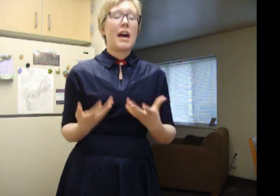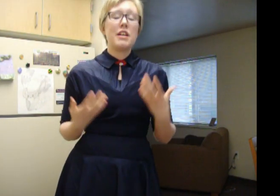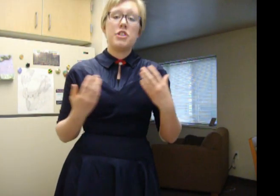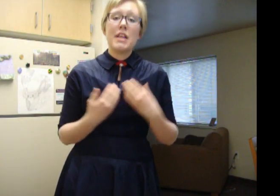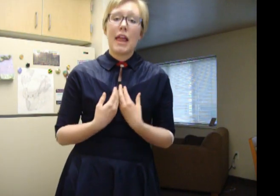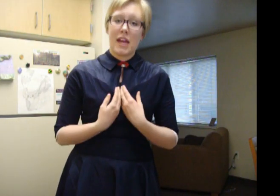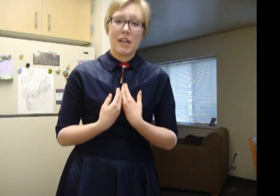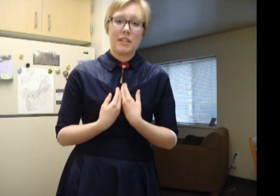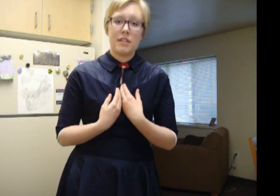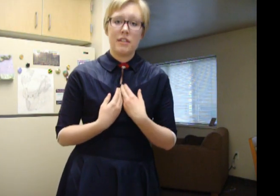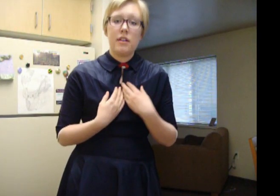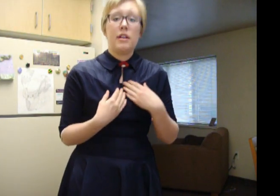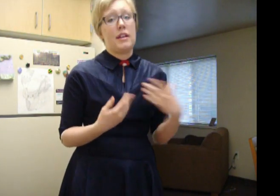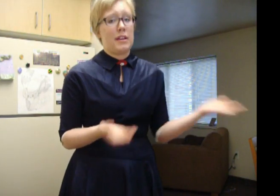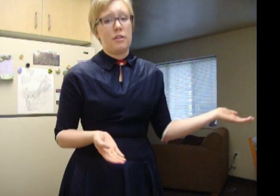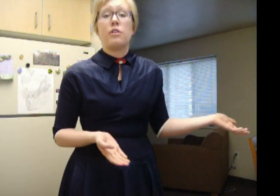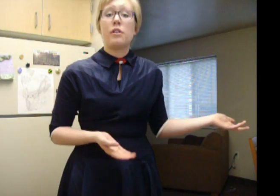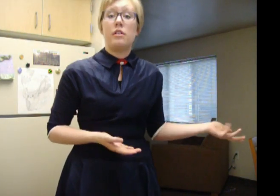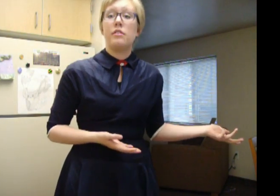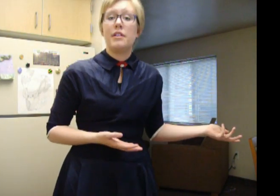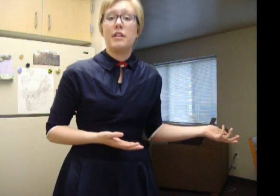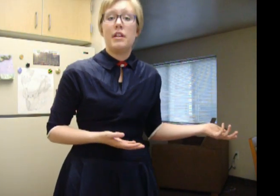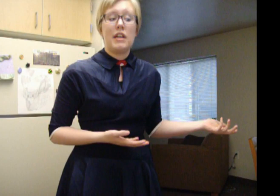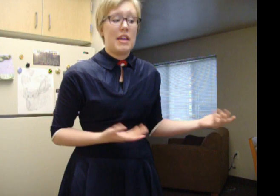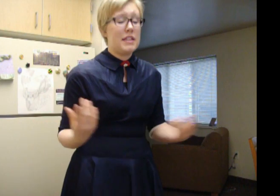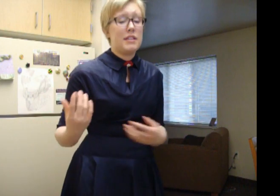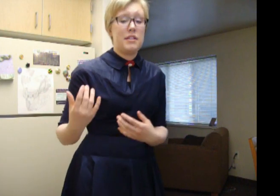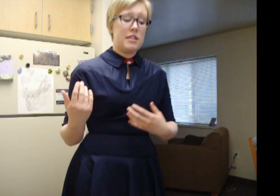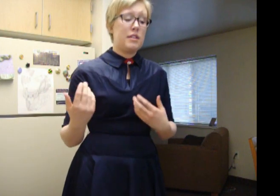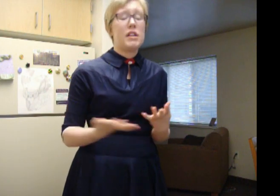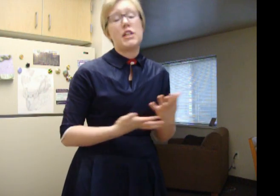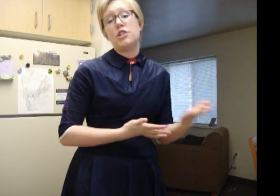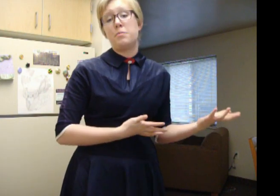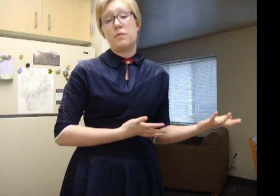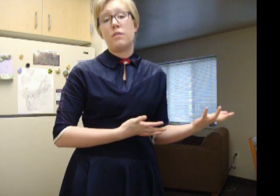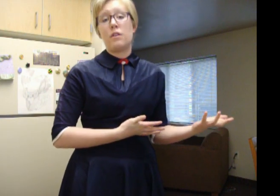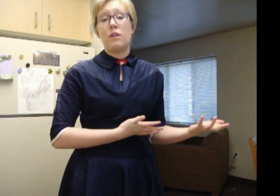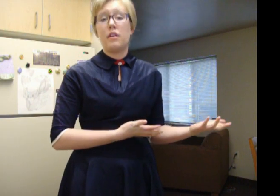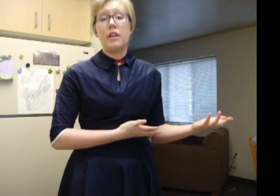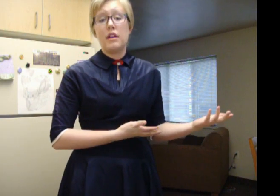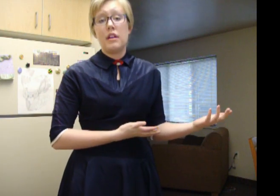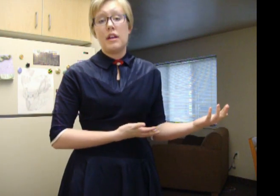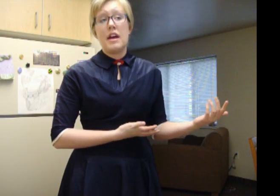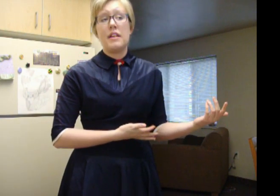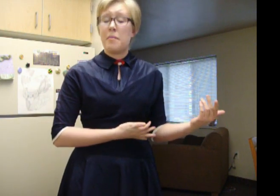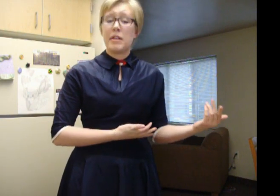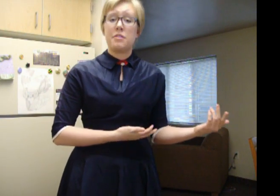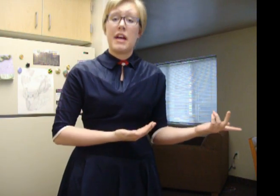guy she likes another girl and is in a relationship with another girl, and that makes her sad.